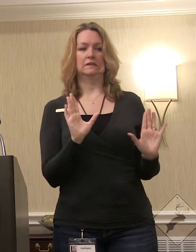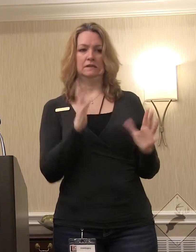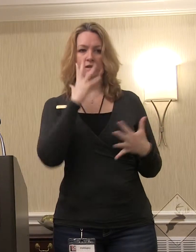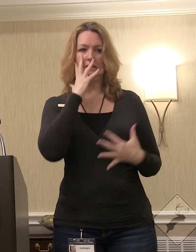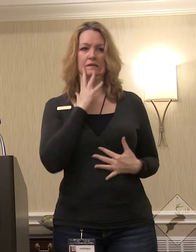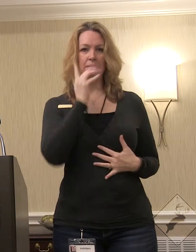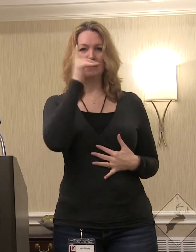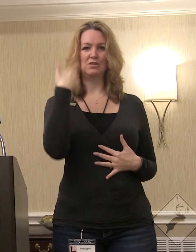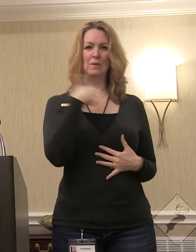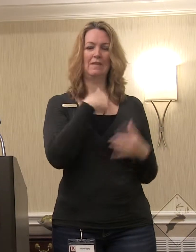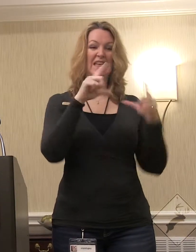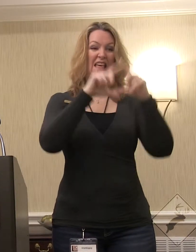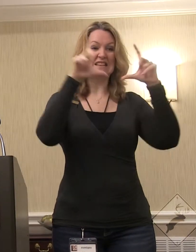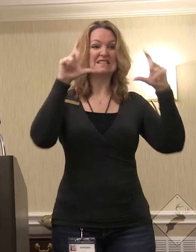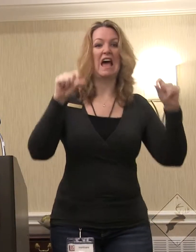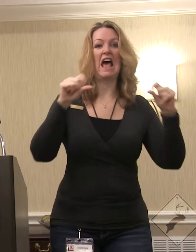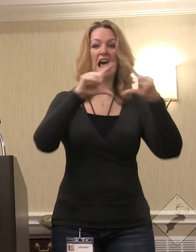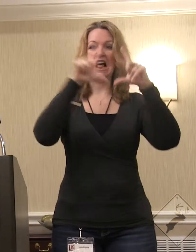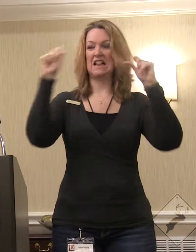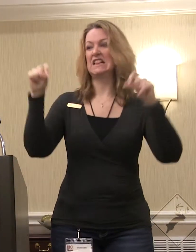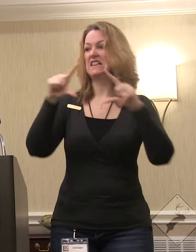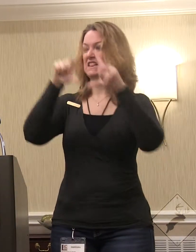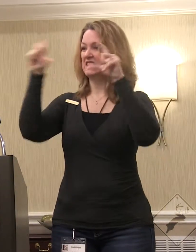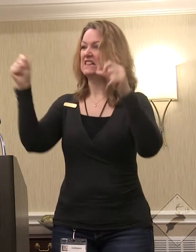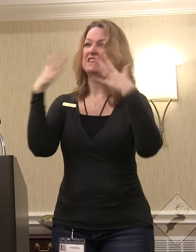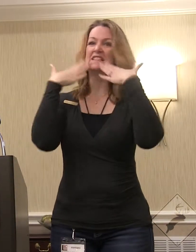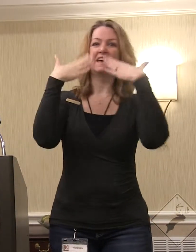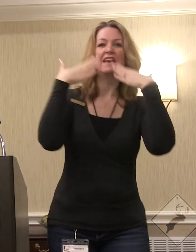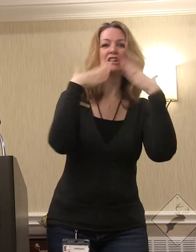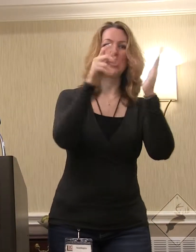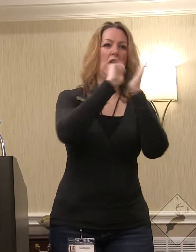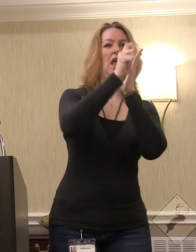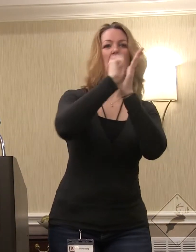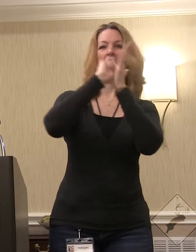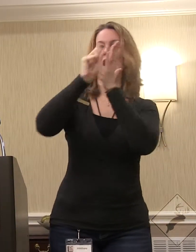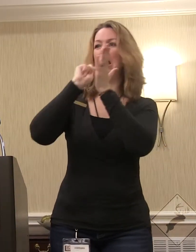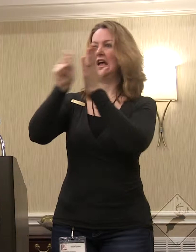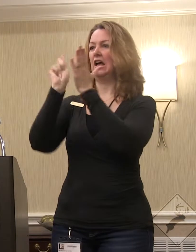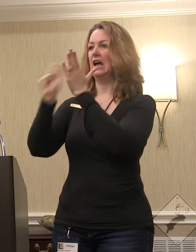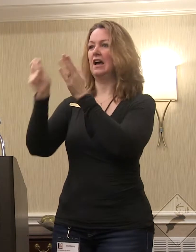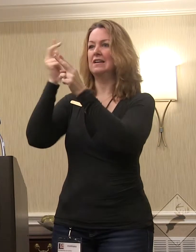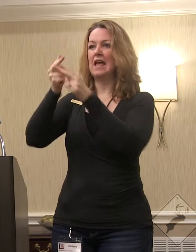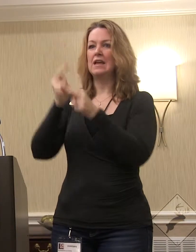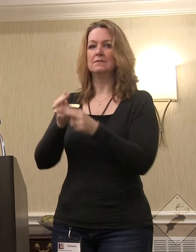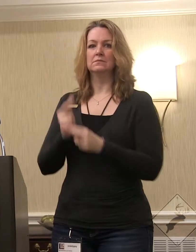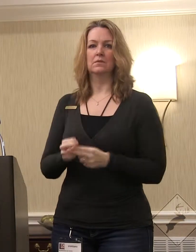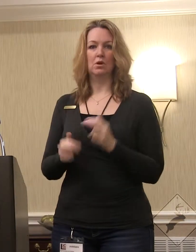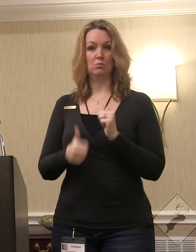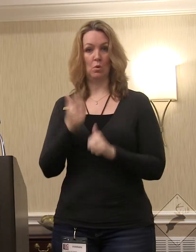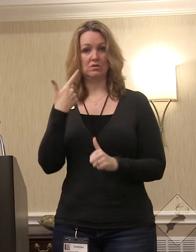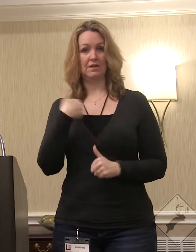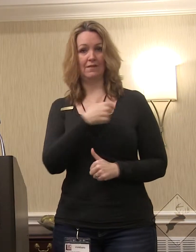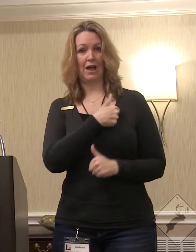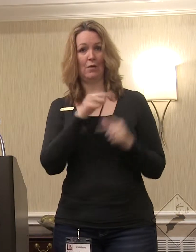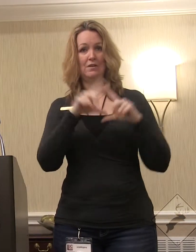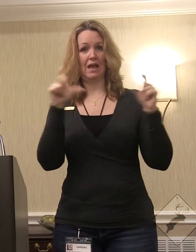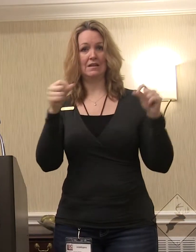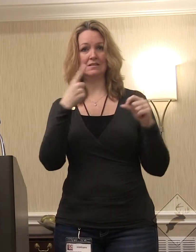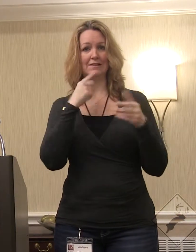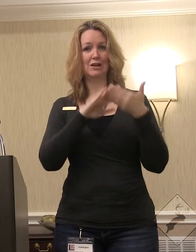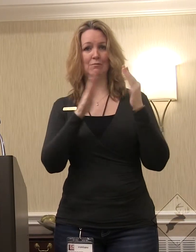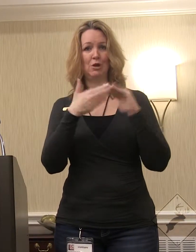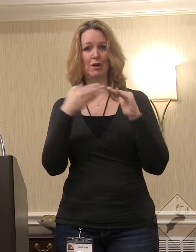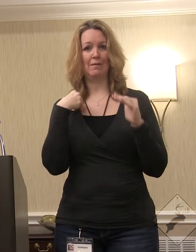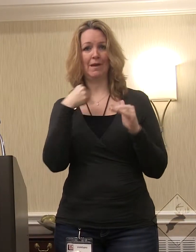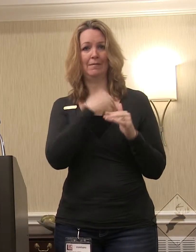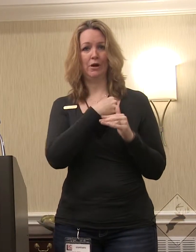this tile-based thank you wall, right? And so most of our tiles read community